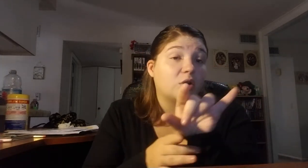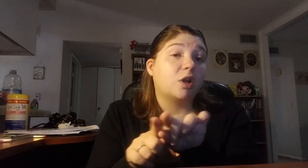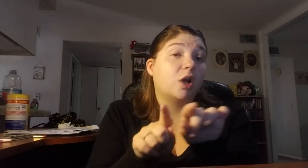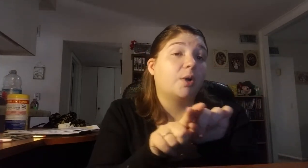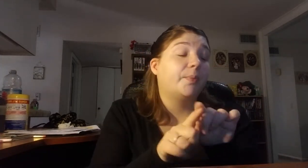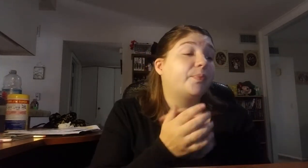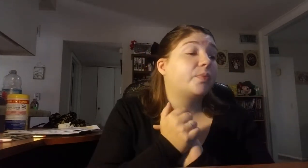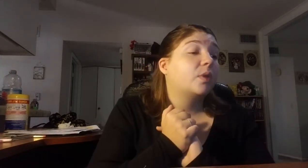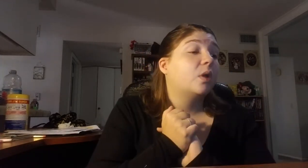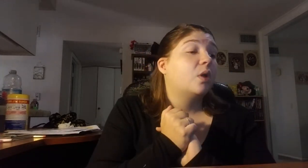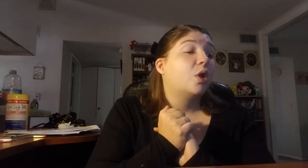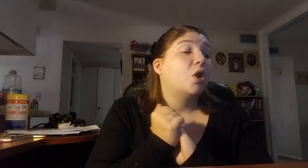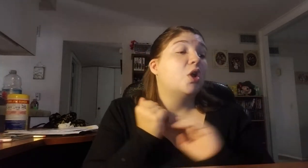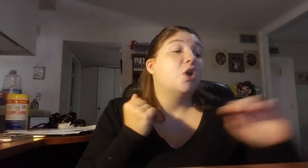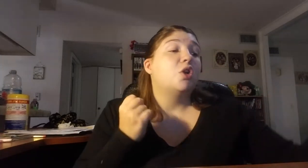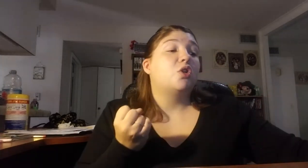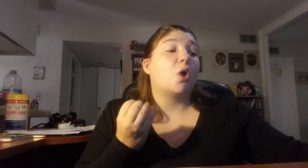also. So